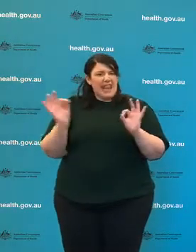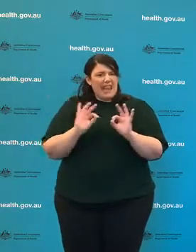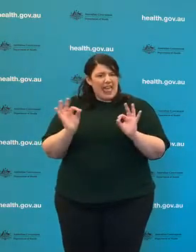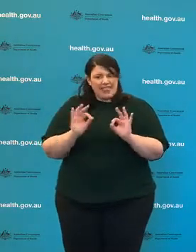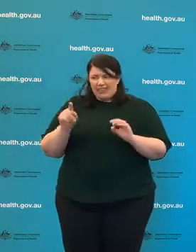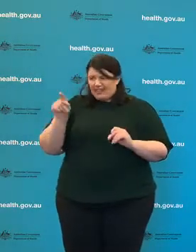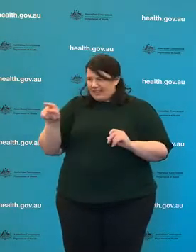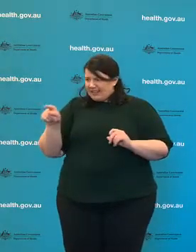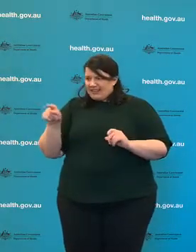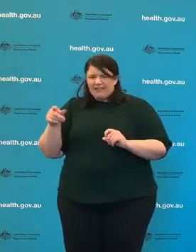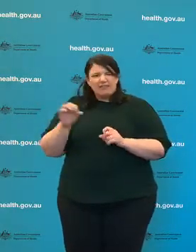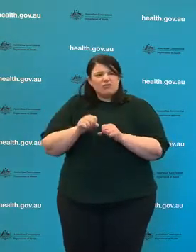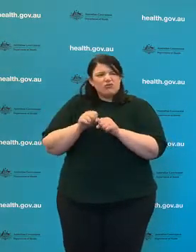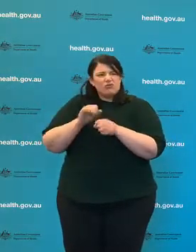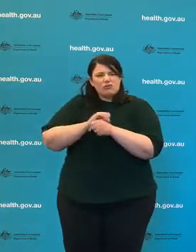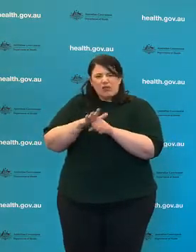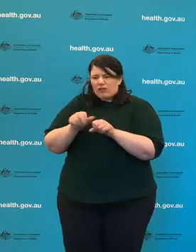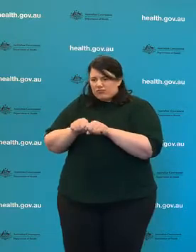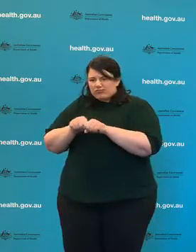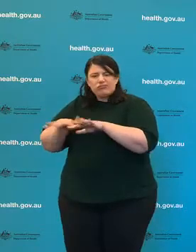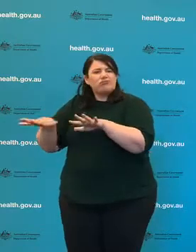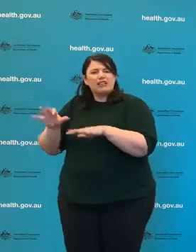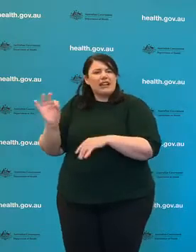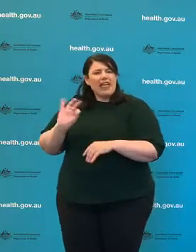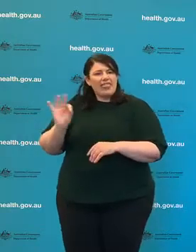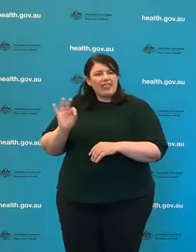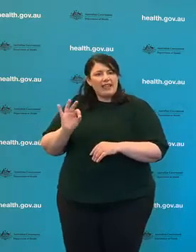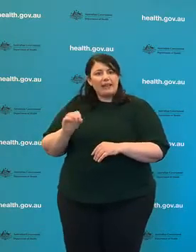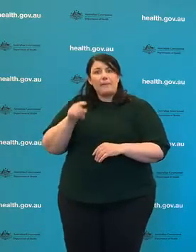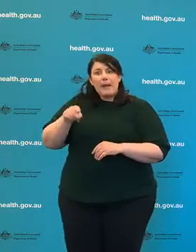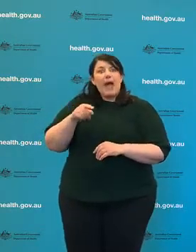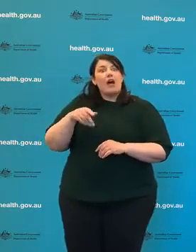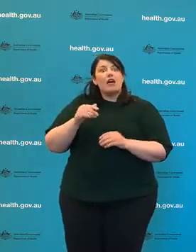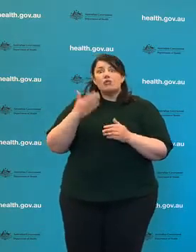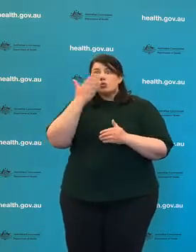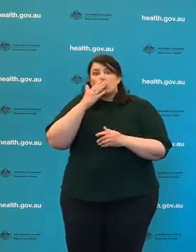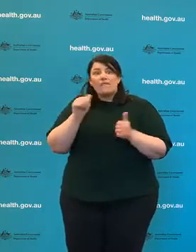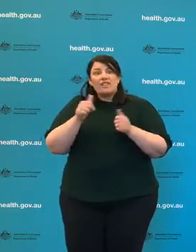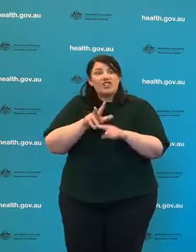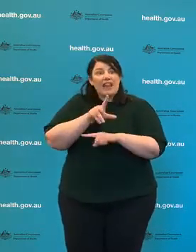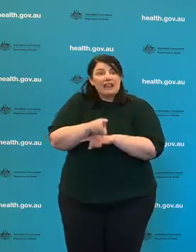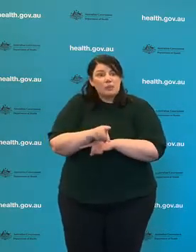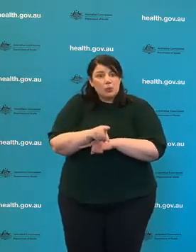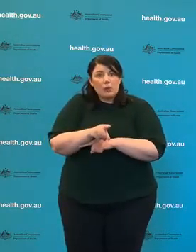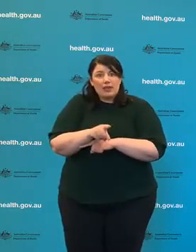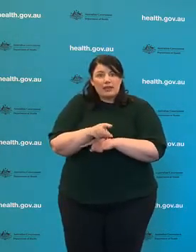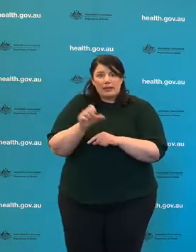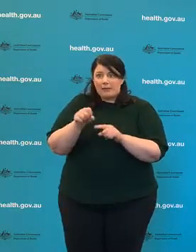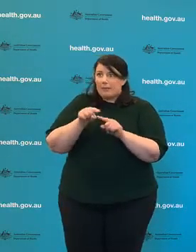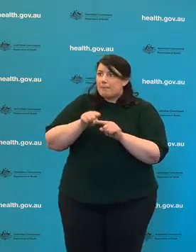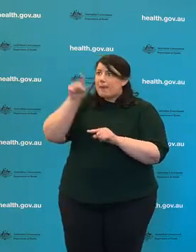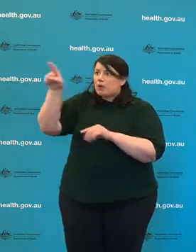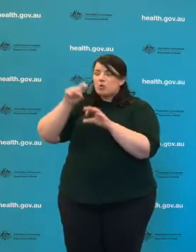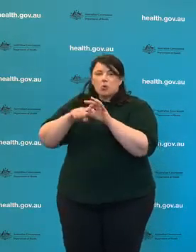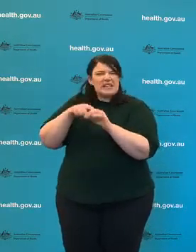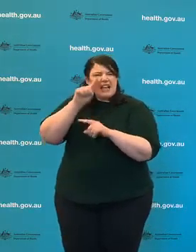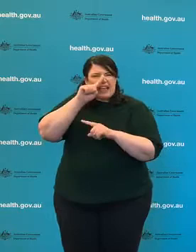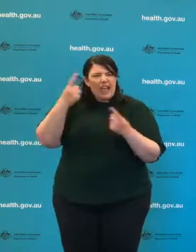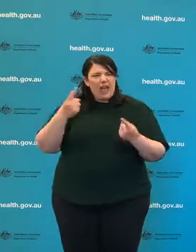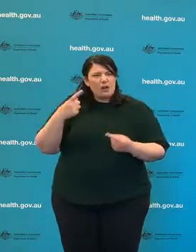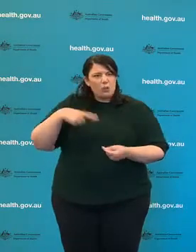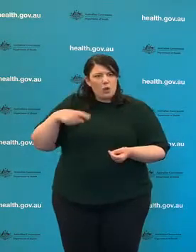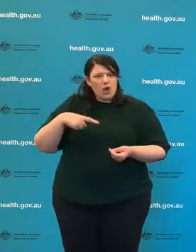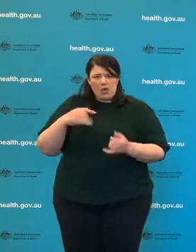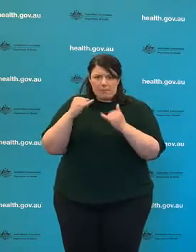who are looking to return home for the holidays next week, unable to do so without isolating. What work is being done by